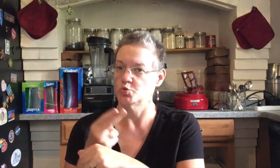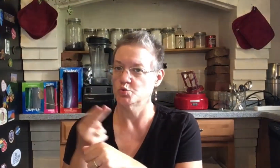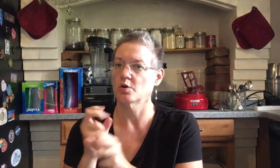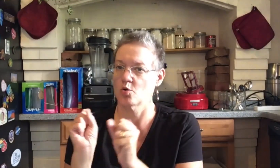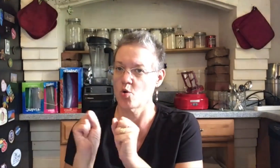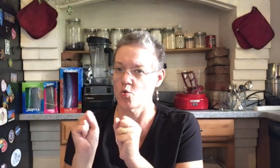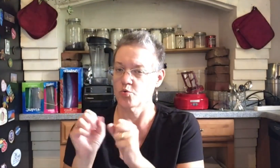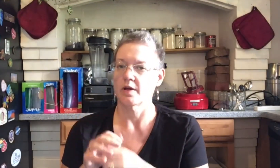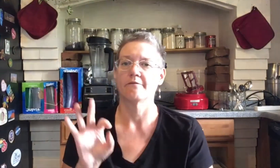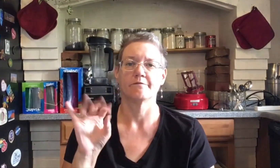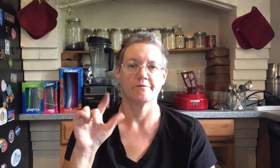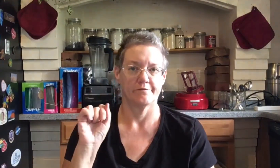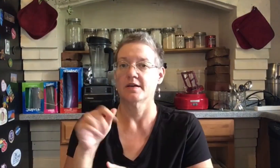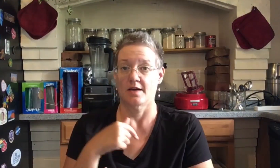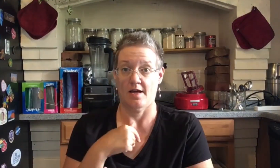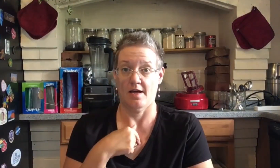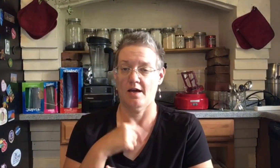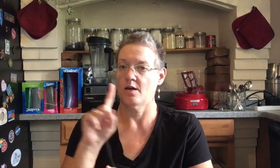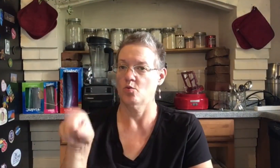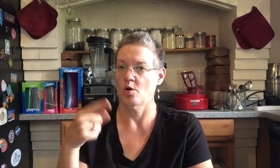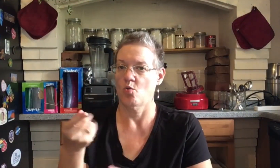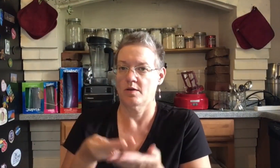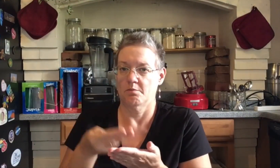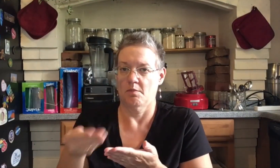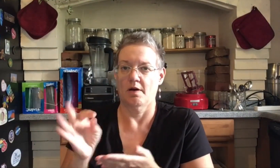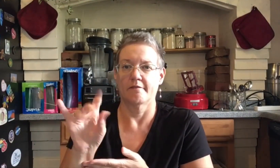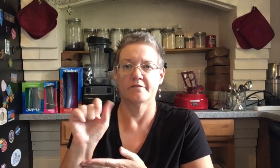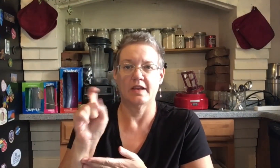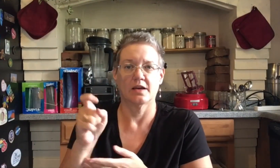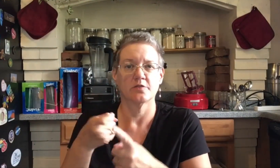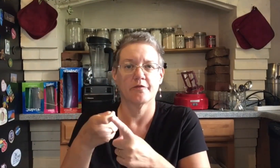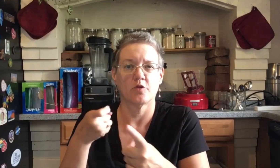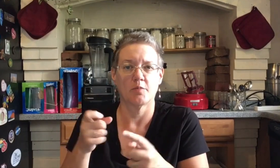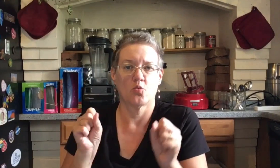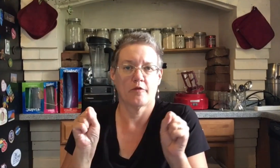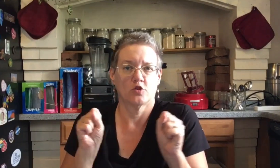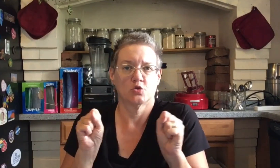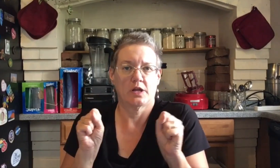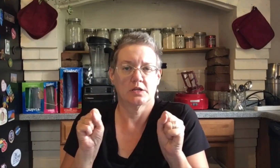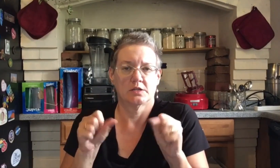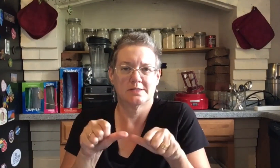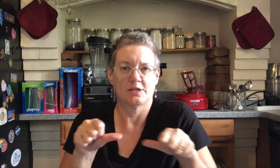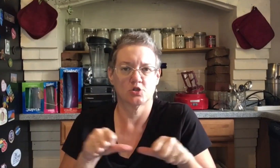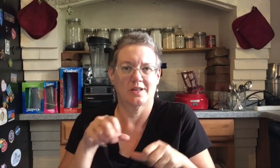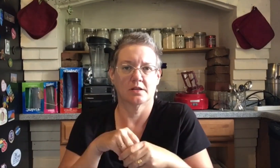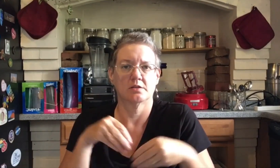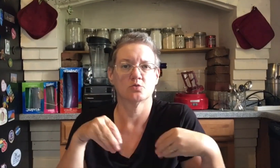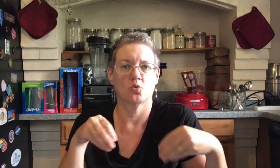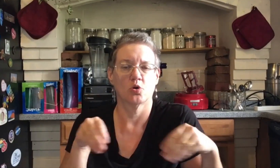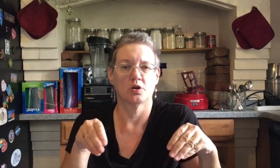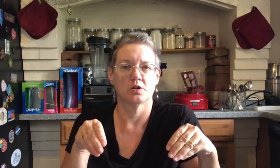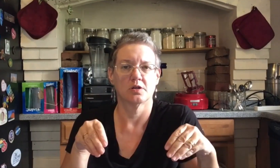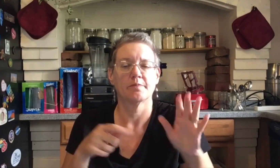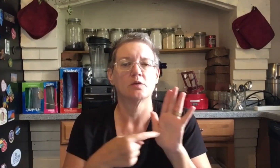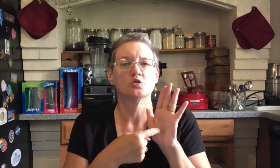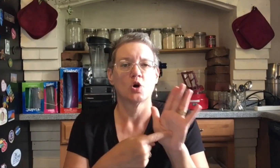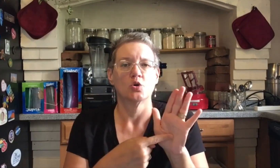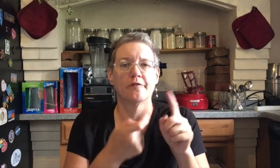unrefined kind, you have to use cold. And I would only buy flax oil from a refrigerated section in a